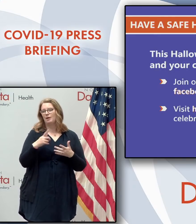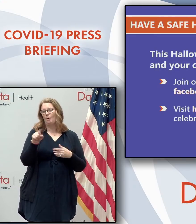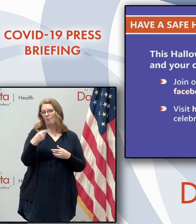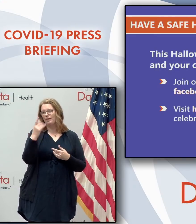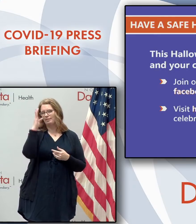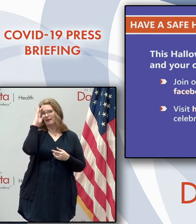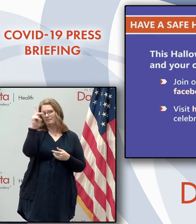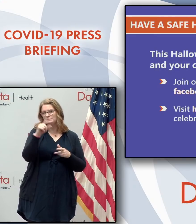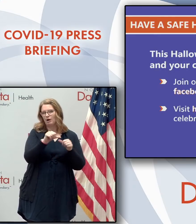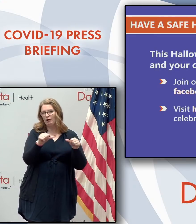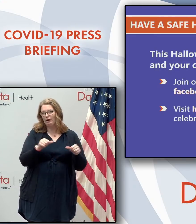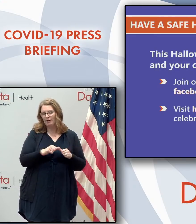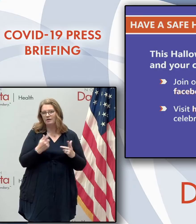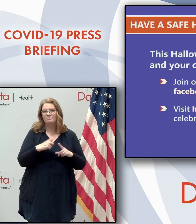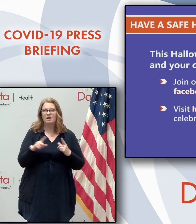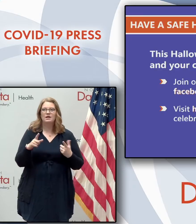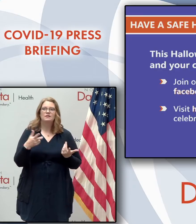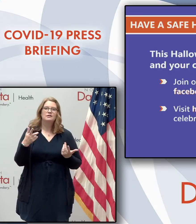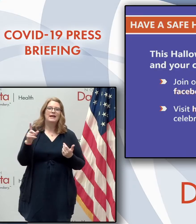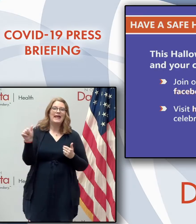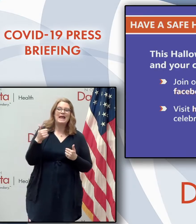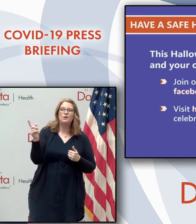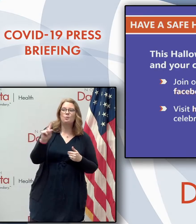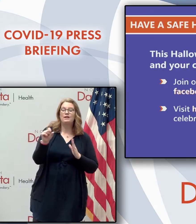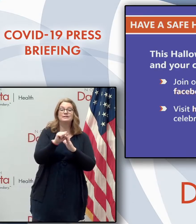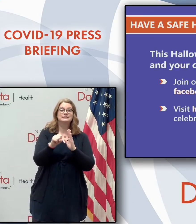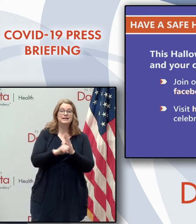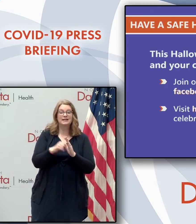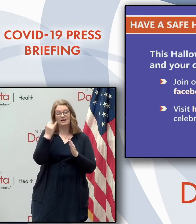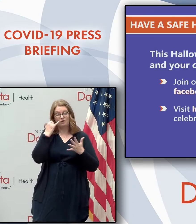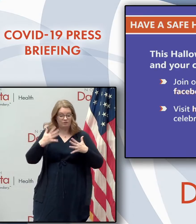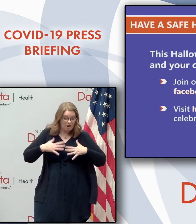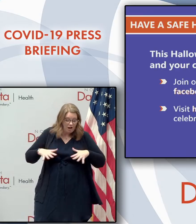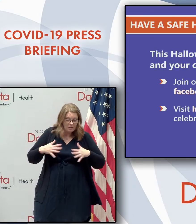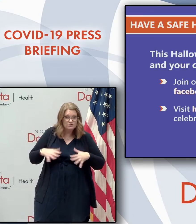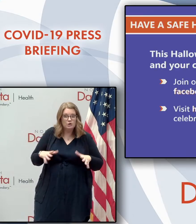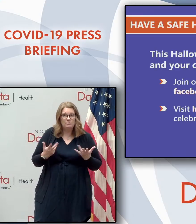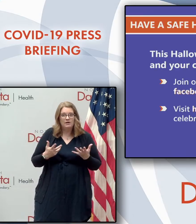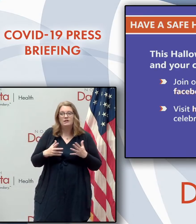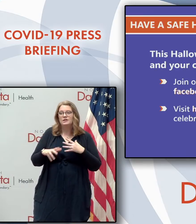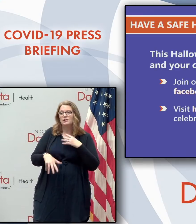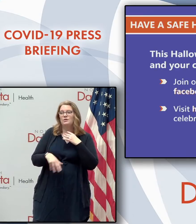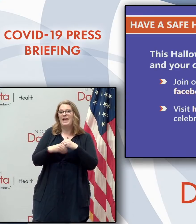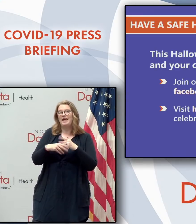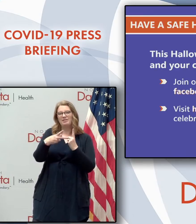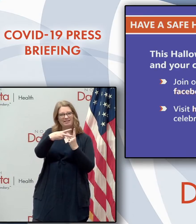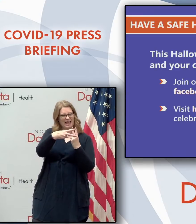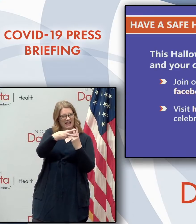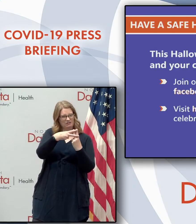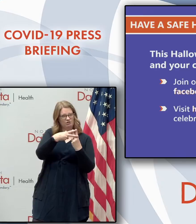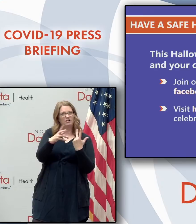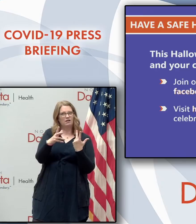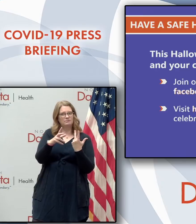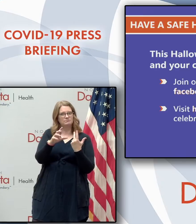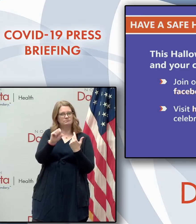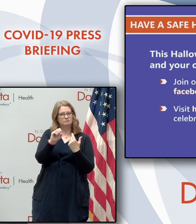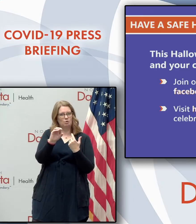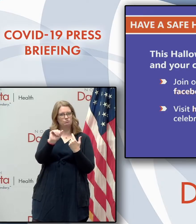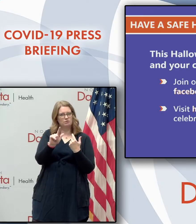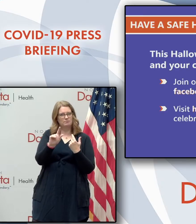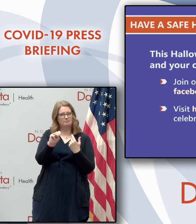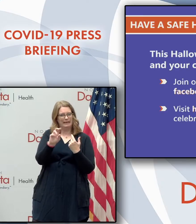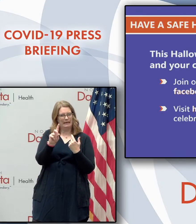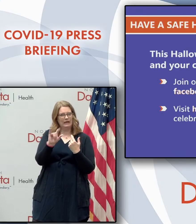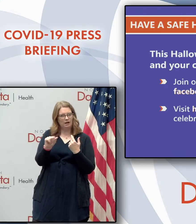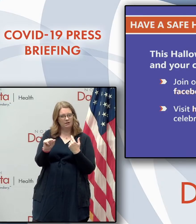now wherever you are in the state, if you got your costume on, tag us on social media. We'll share some of our favorites after the holiday. But again,